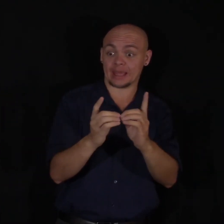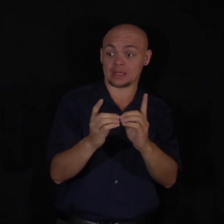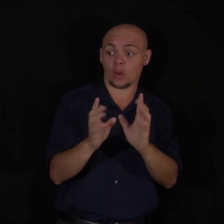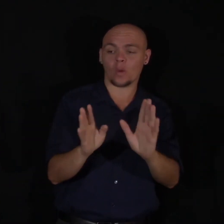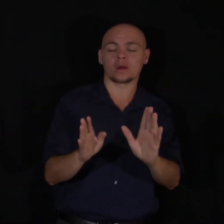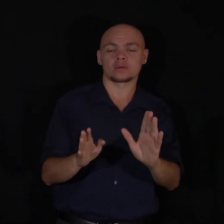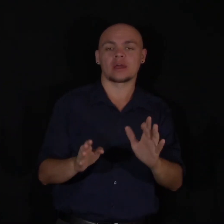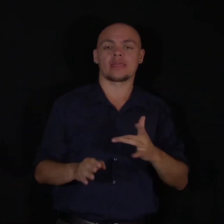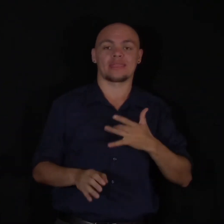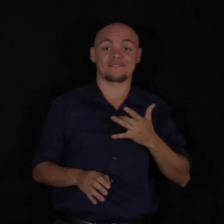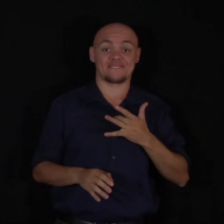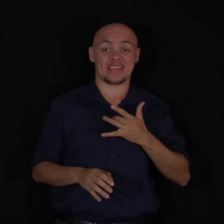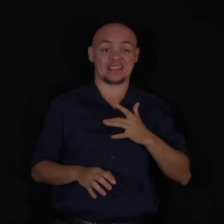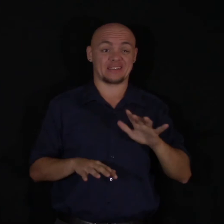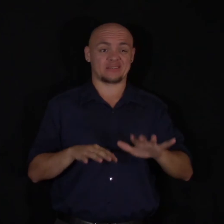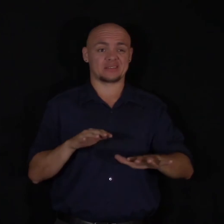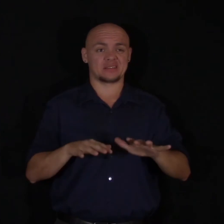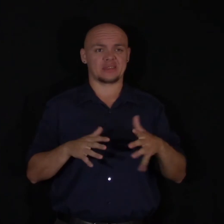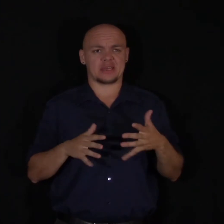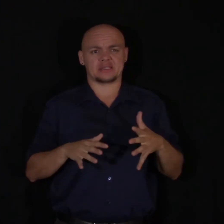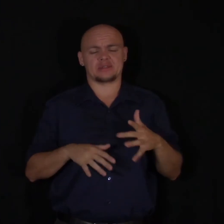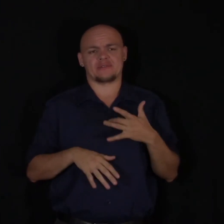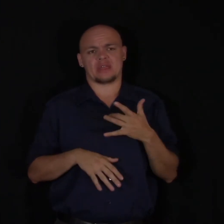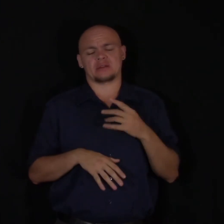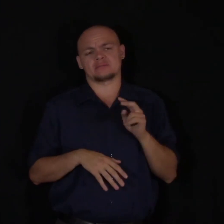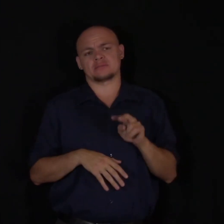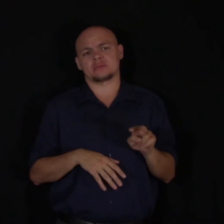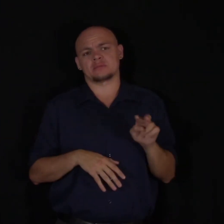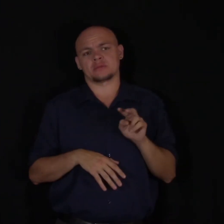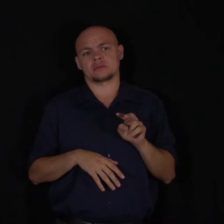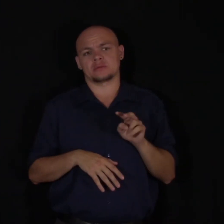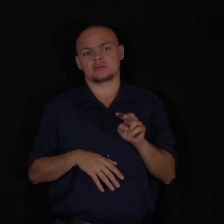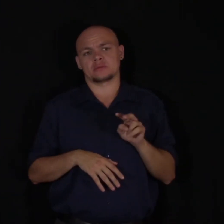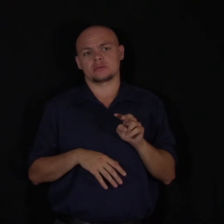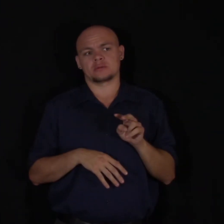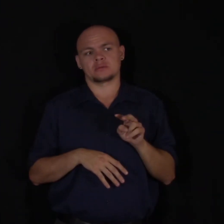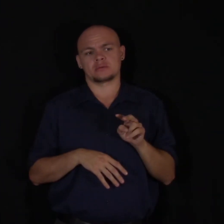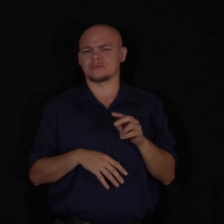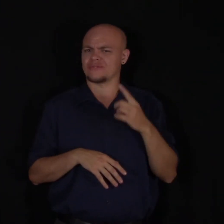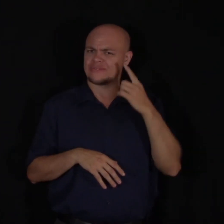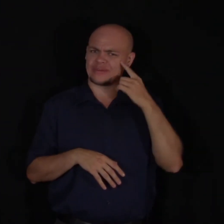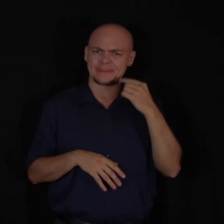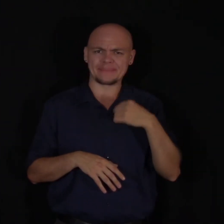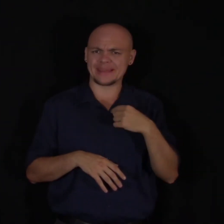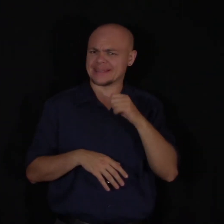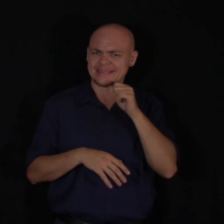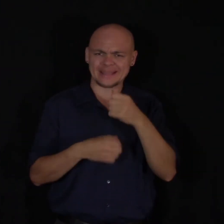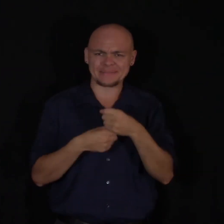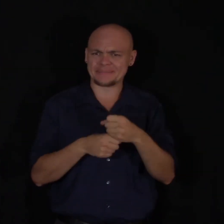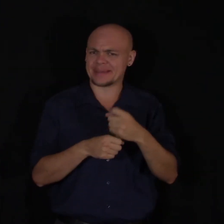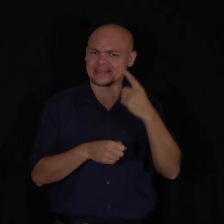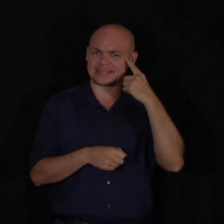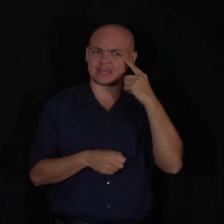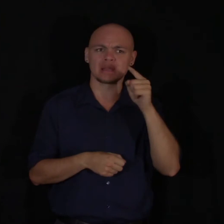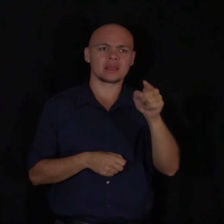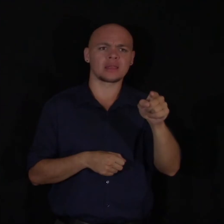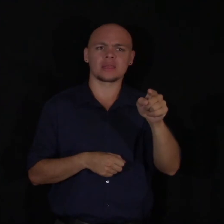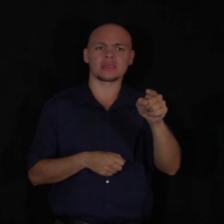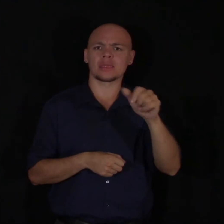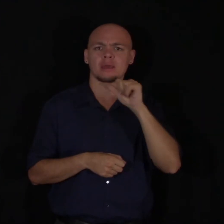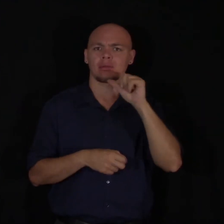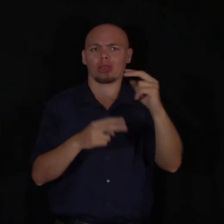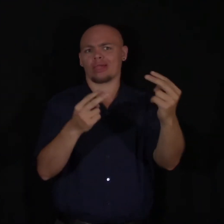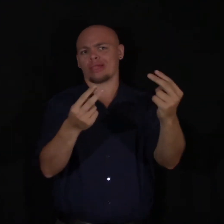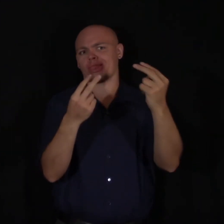had. And I felt this anxiety and fear, but it didn't make any sense to me because they weren't paying attention to